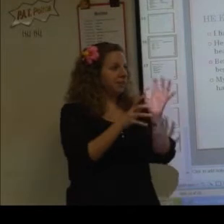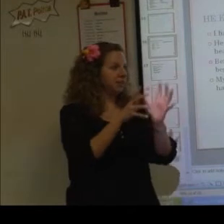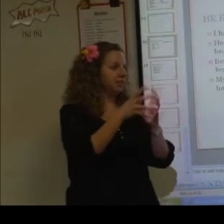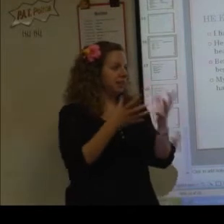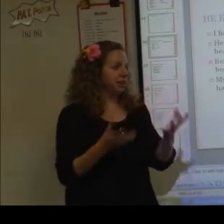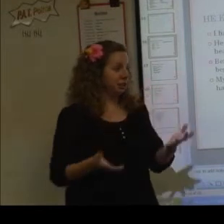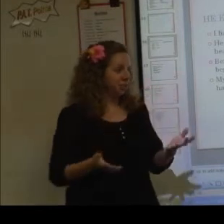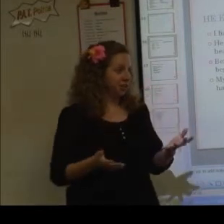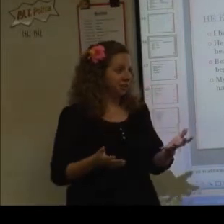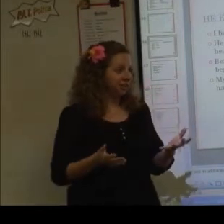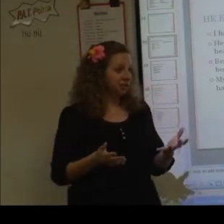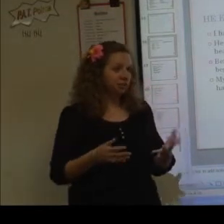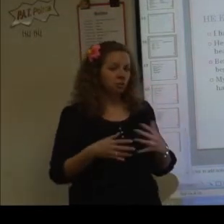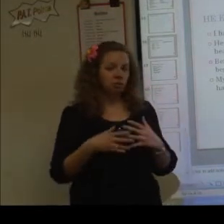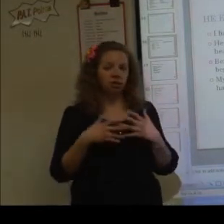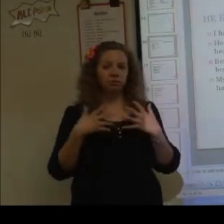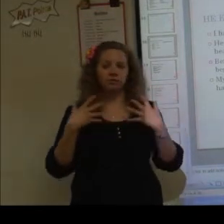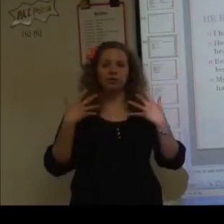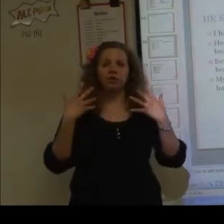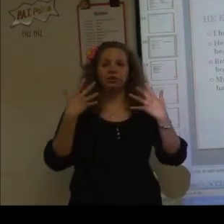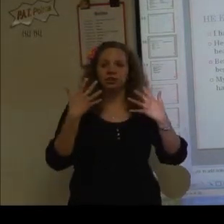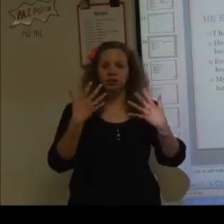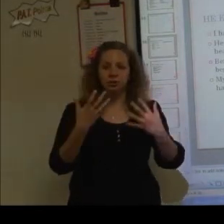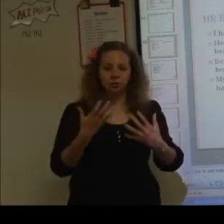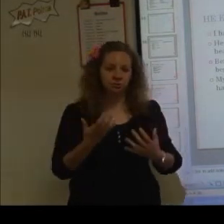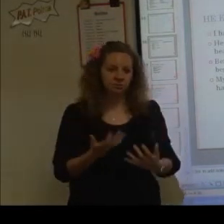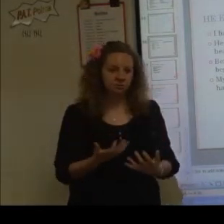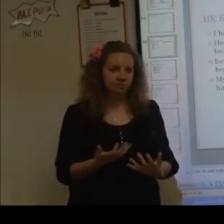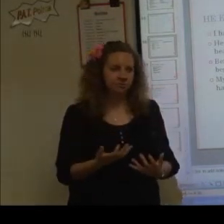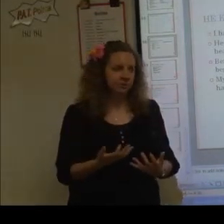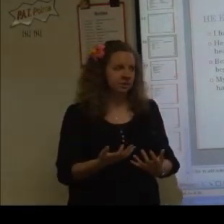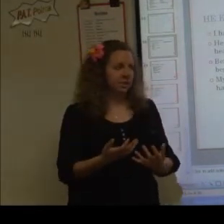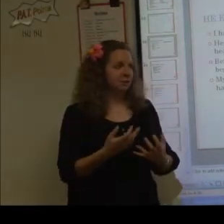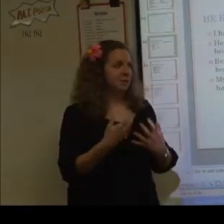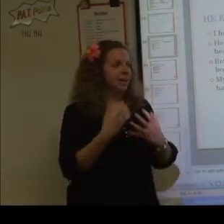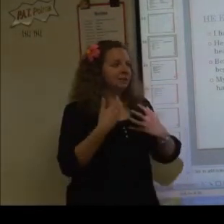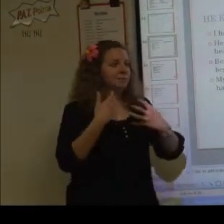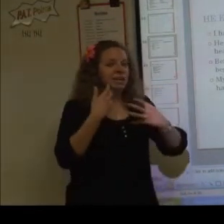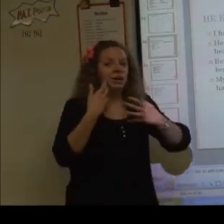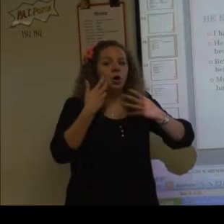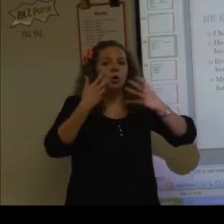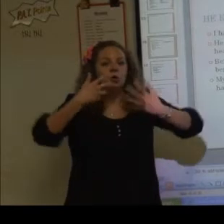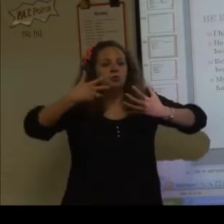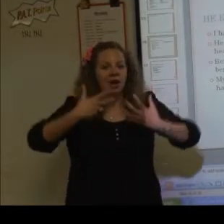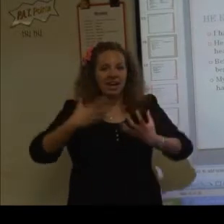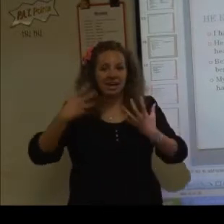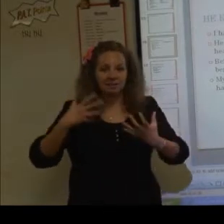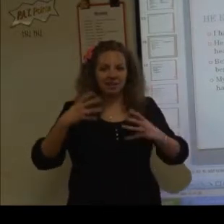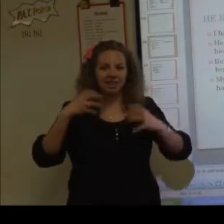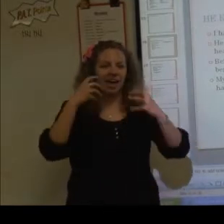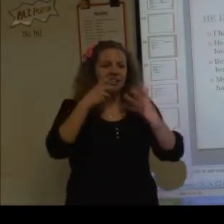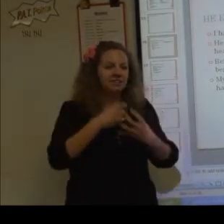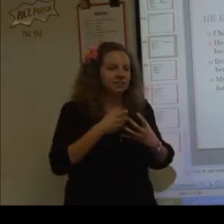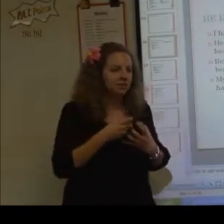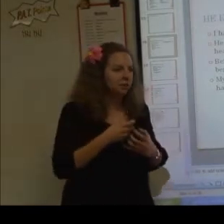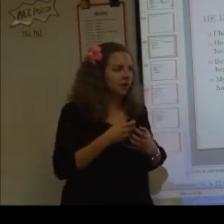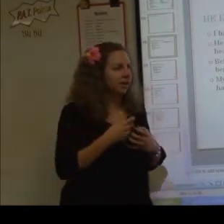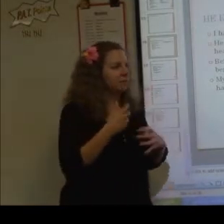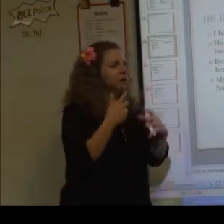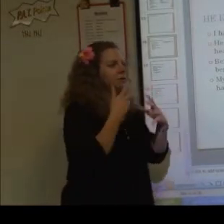made it the exact shape that it is, or you can refer to He made me who I am, like the essence of who I am,